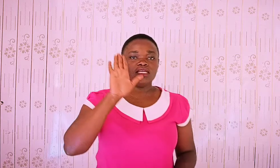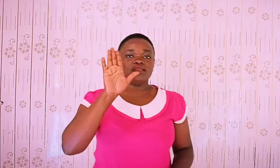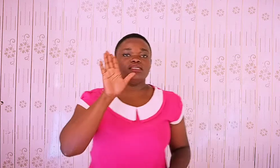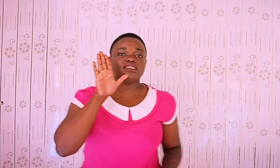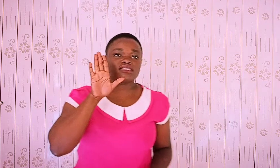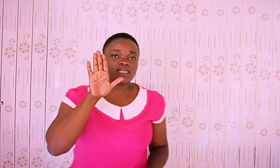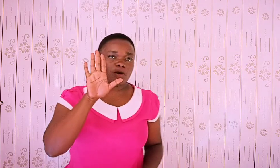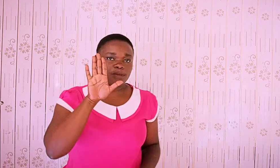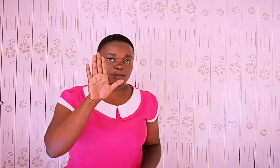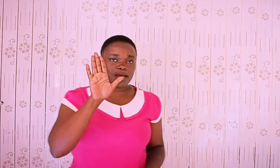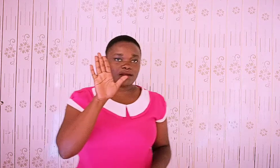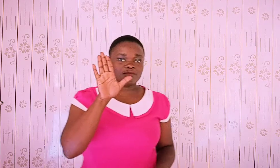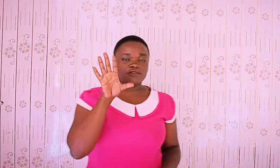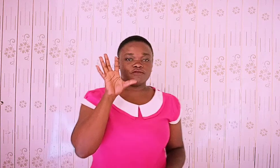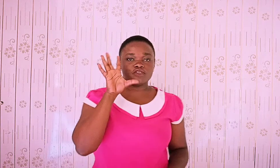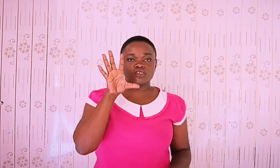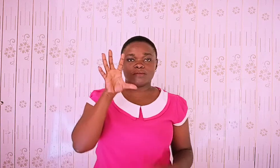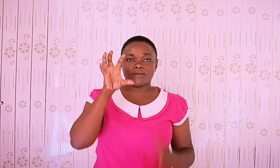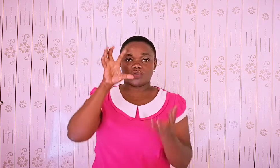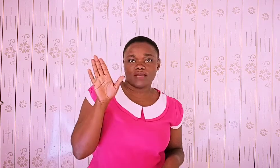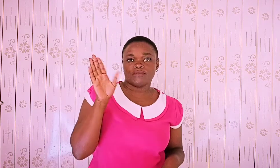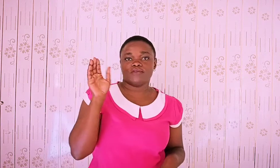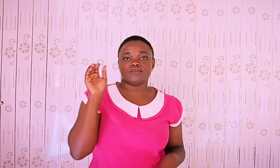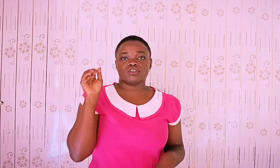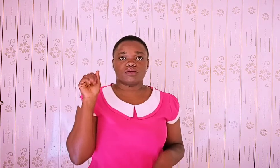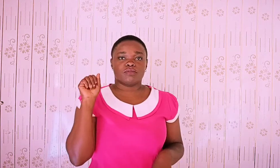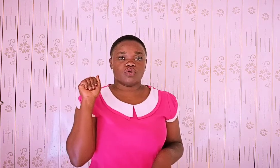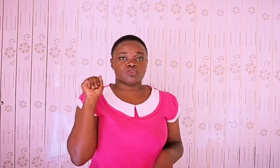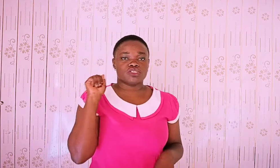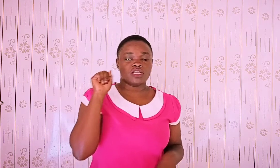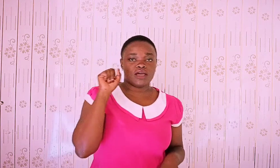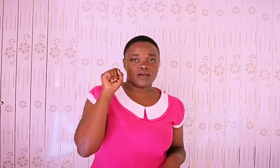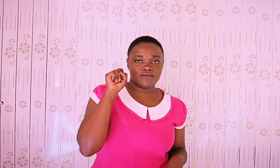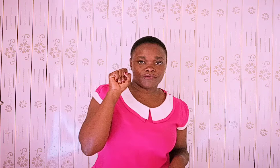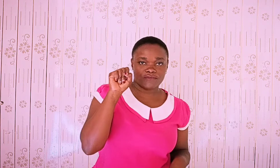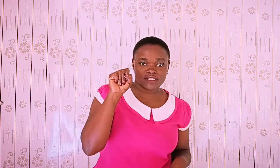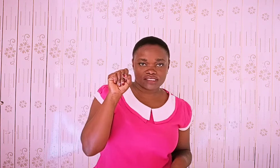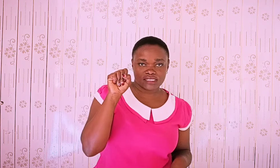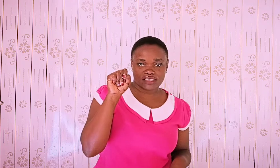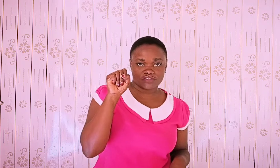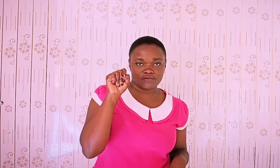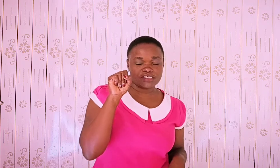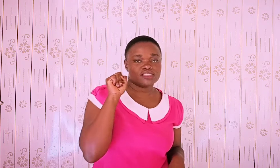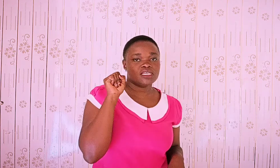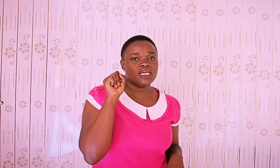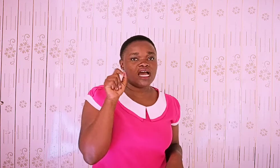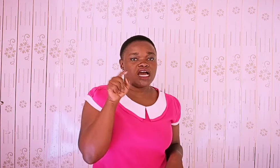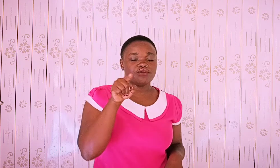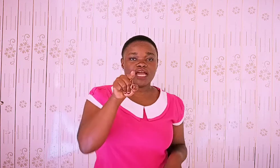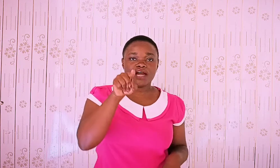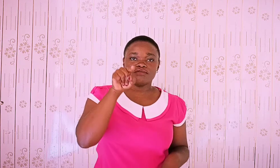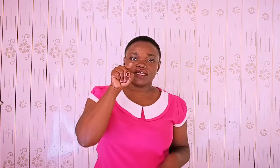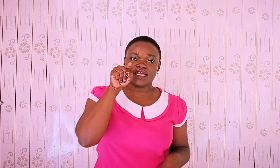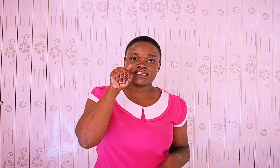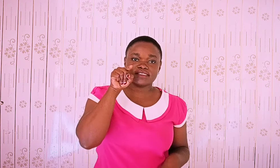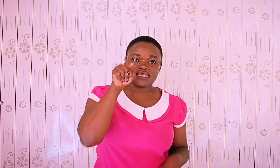This is the open palm. You have talked about fist, clenched fist, and we have the